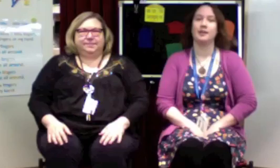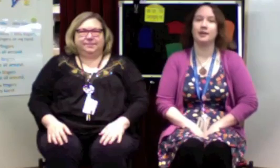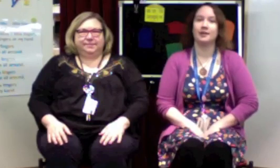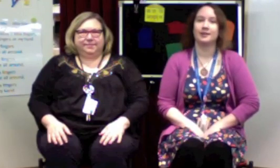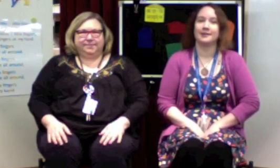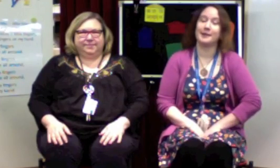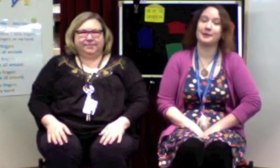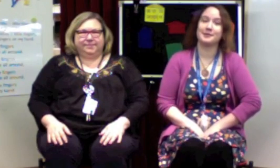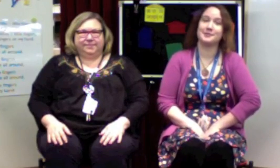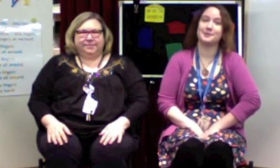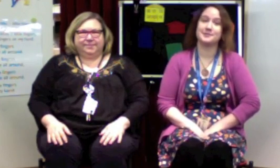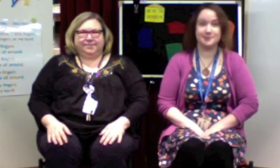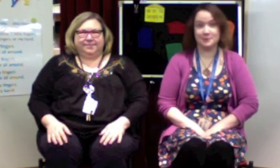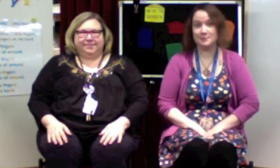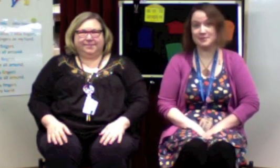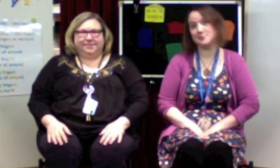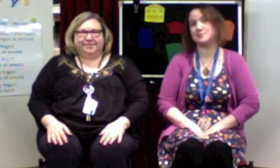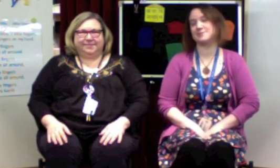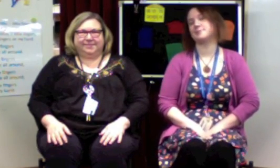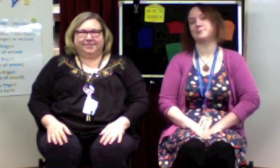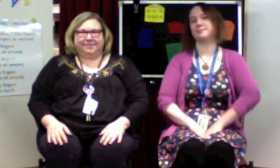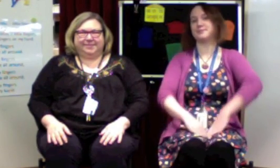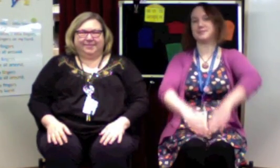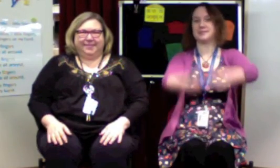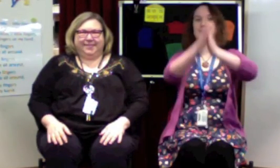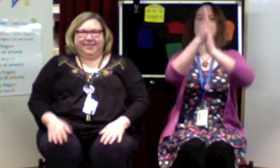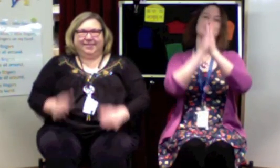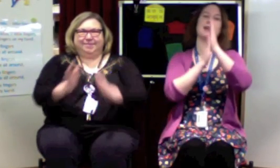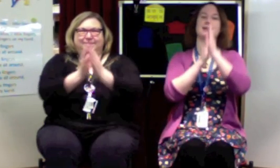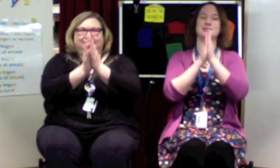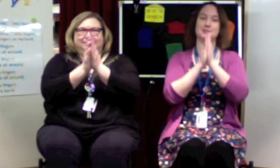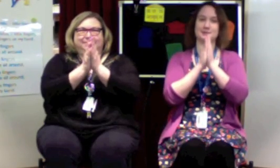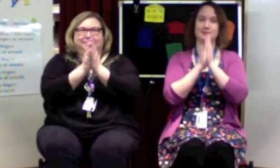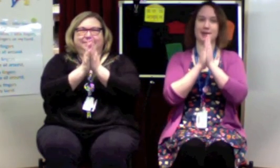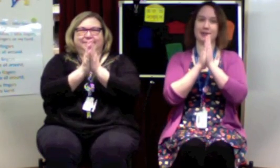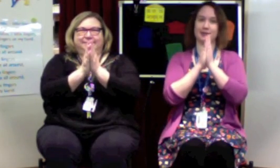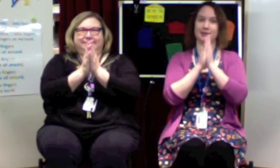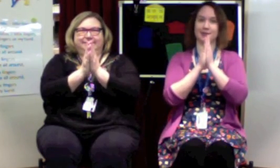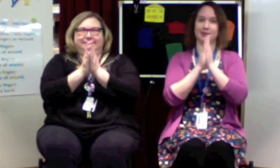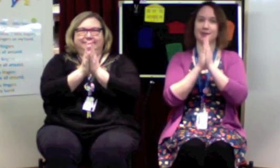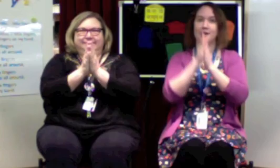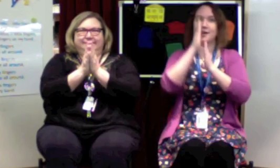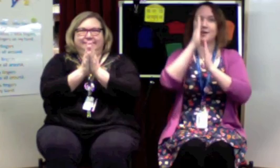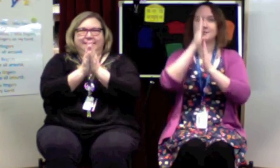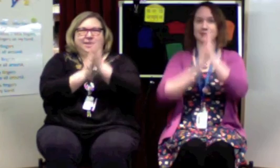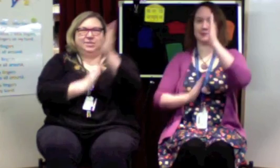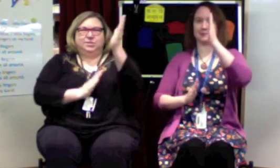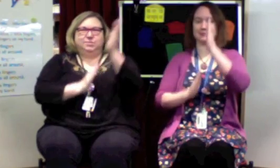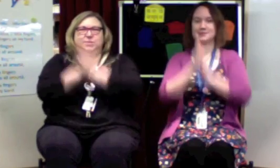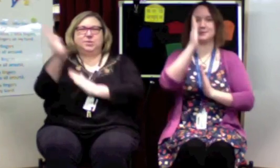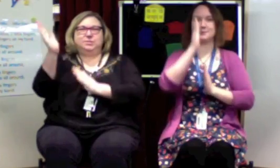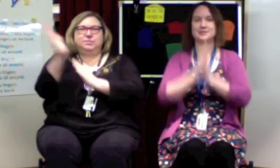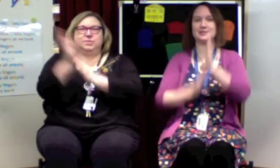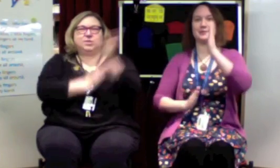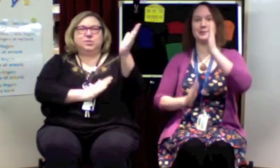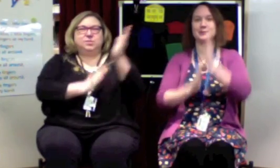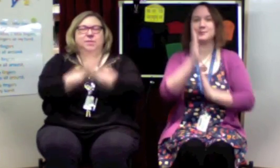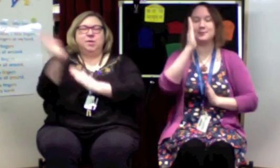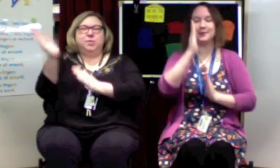Now we're going to do Zoom, Zoom, Zoom. So you can get your rocket ships ready. Zoom, zoom, zoom, we're